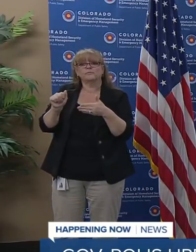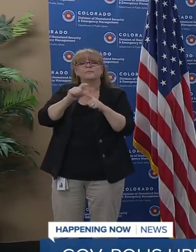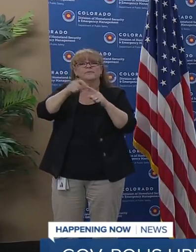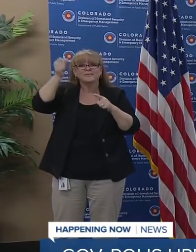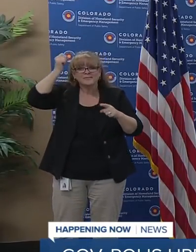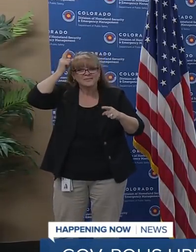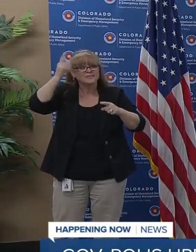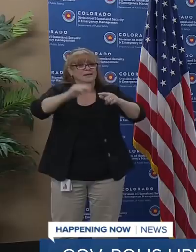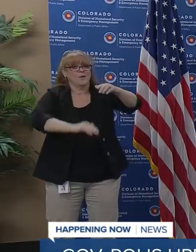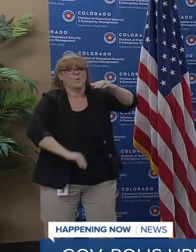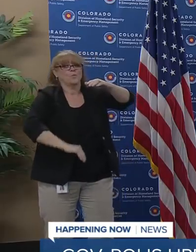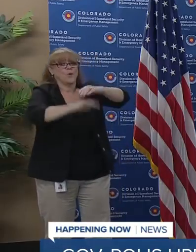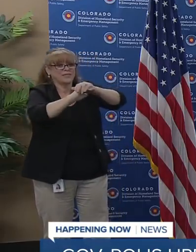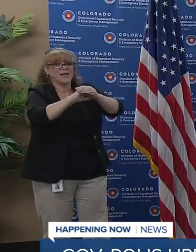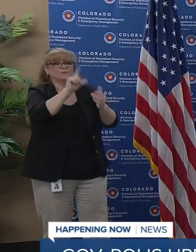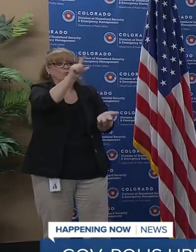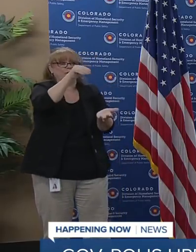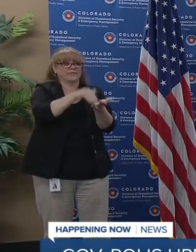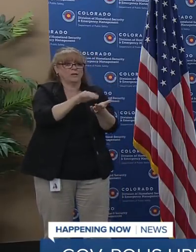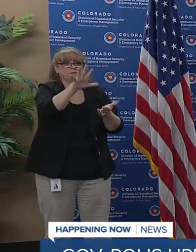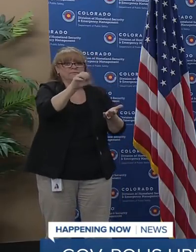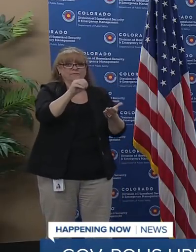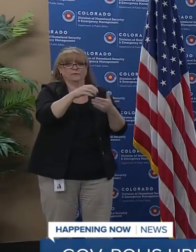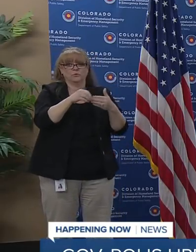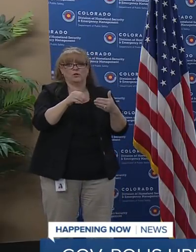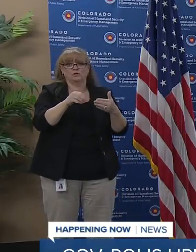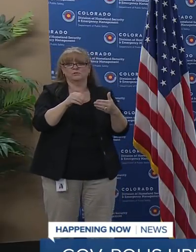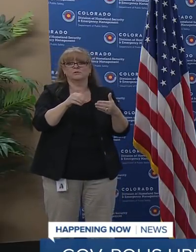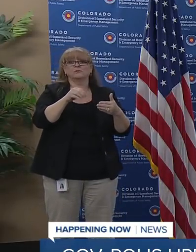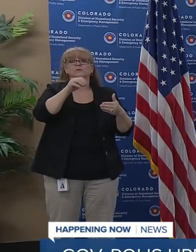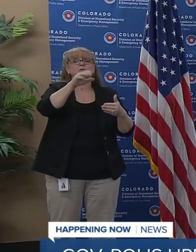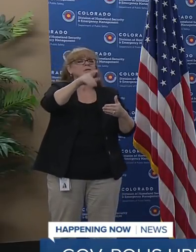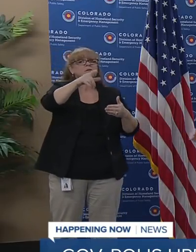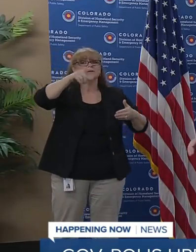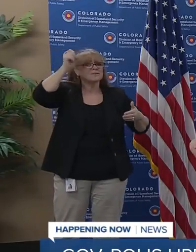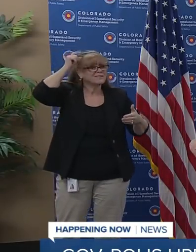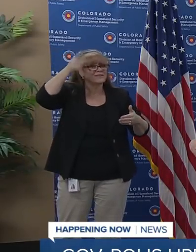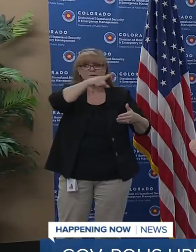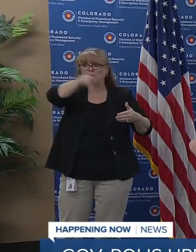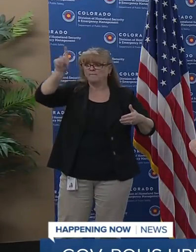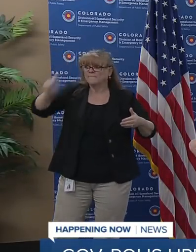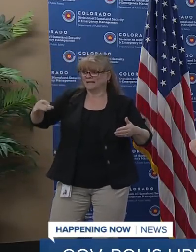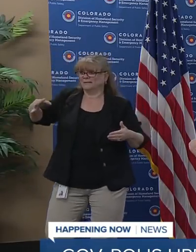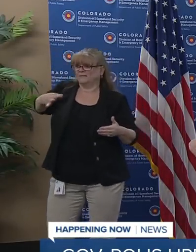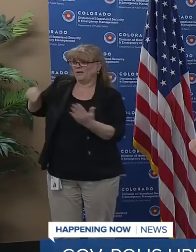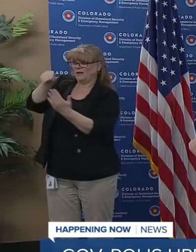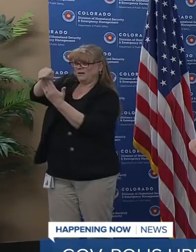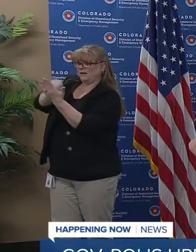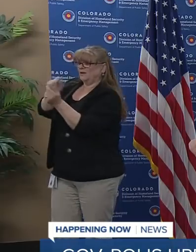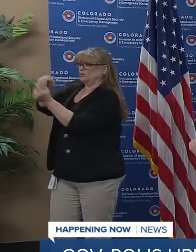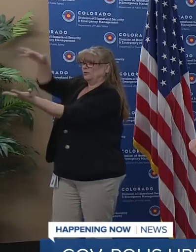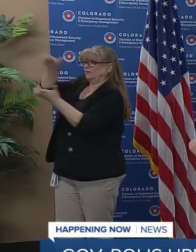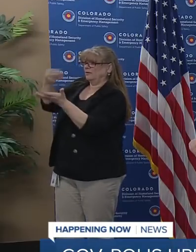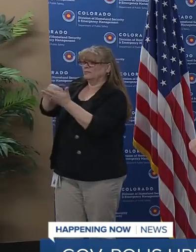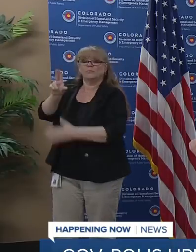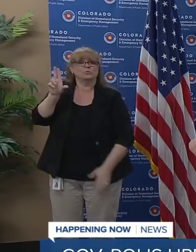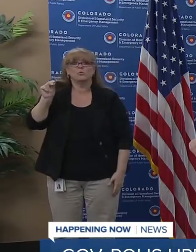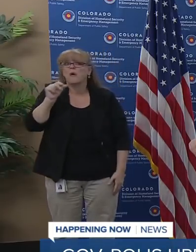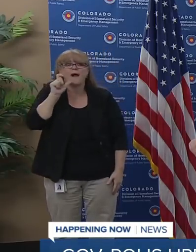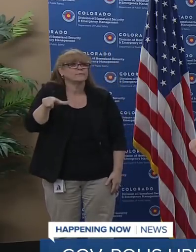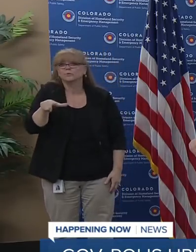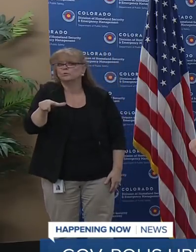don't need to file any additional paperwork to get that. There's also $500 per child, regardless